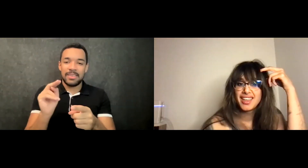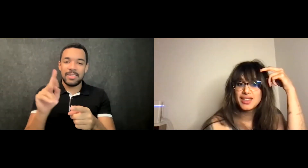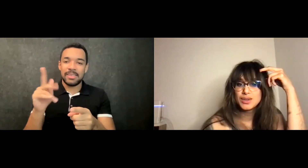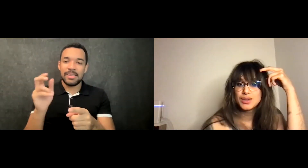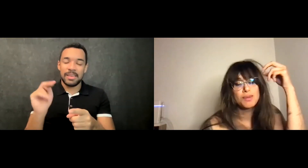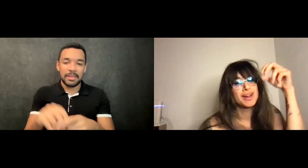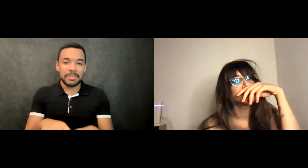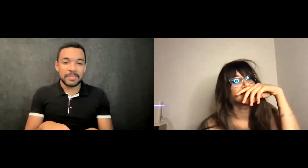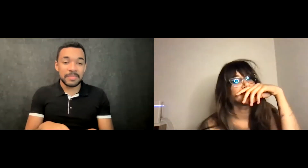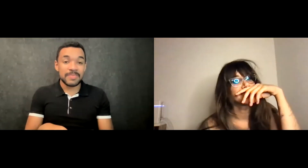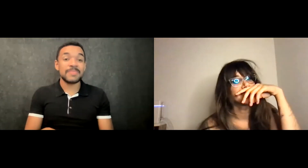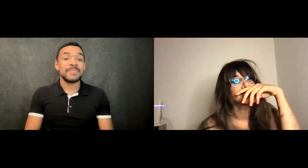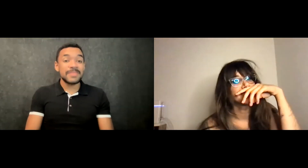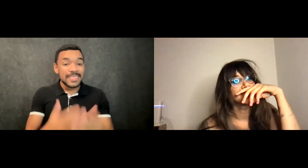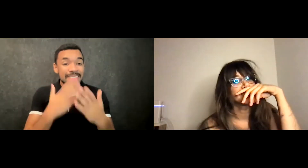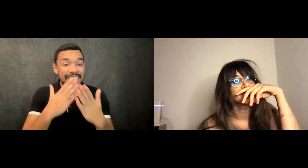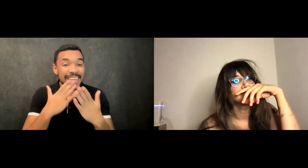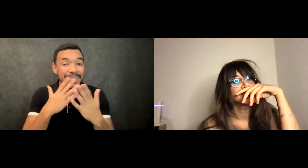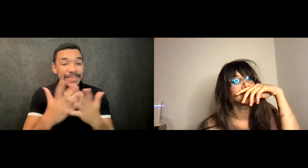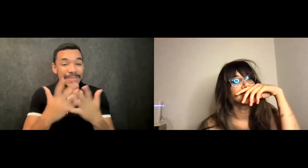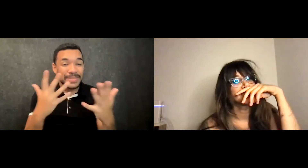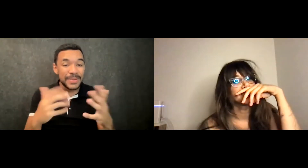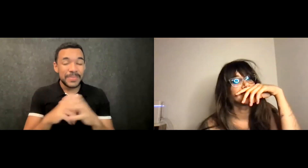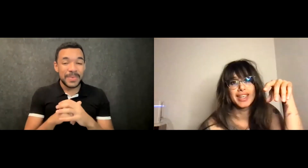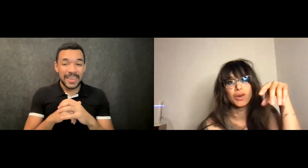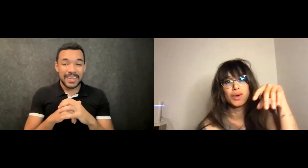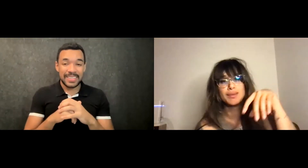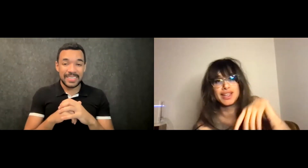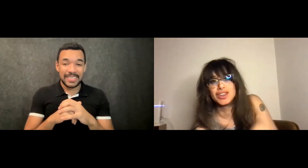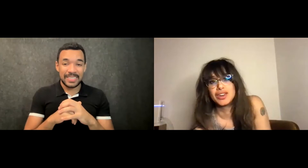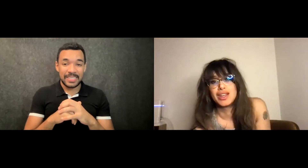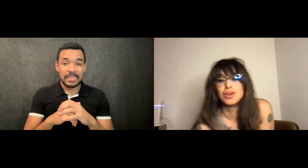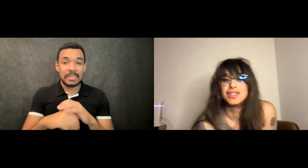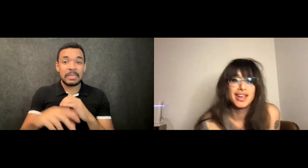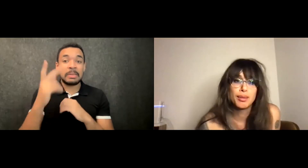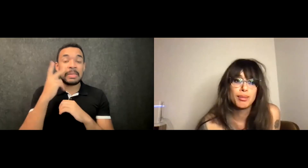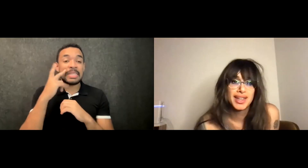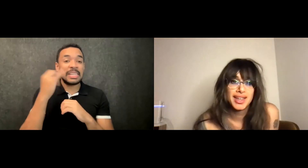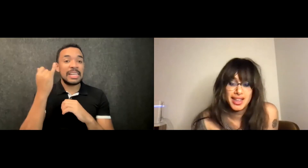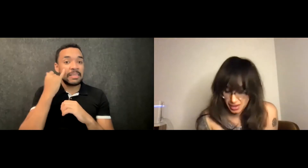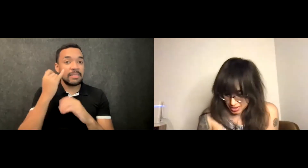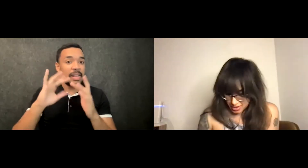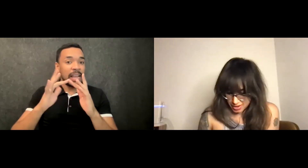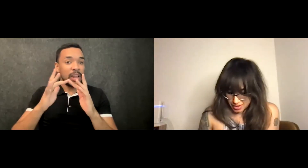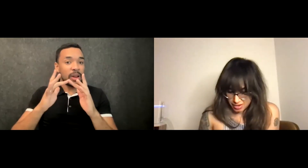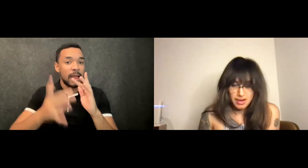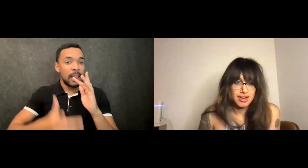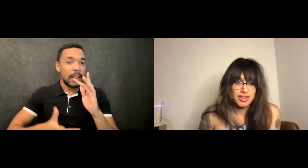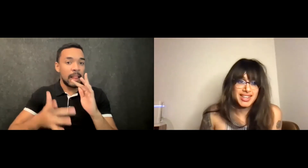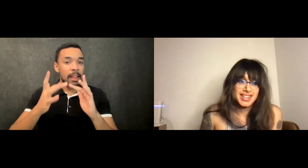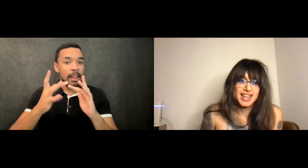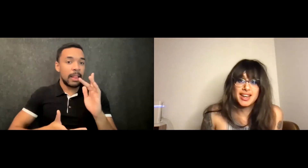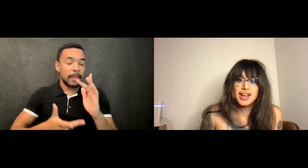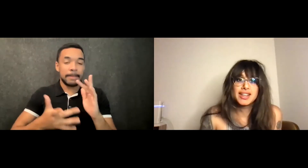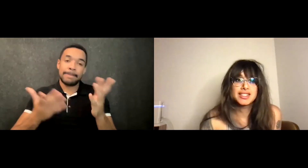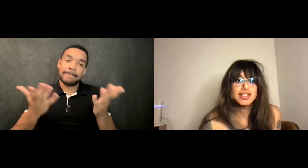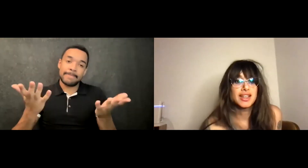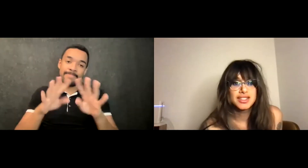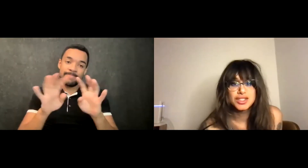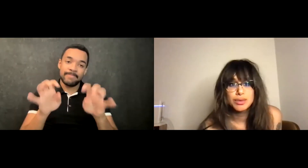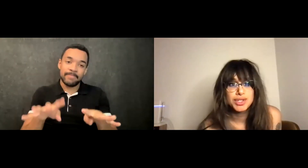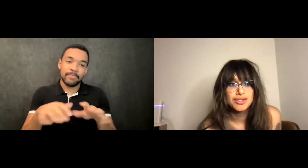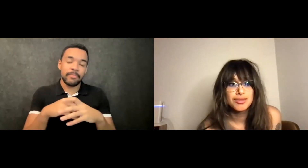Thank you so much. We'll see how well my internet holds up. All right, yeah, I